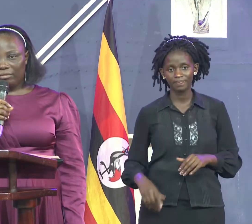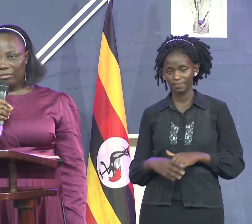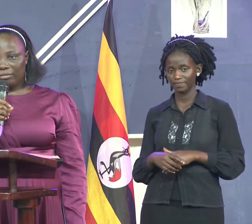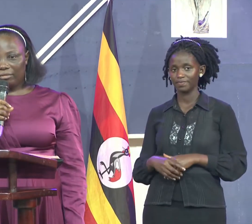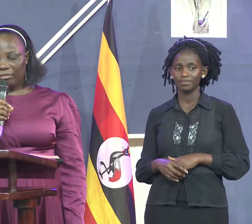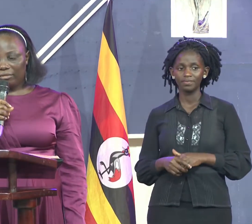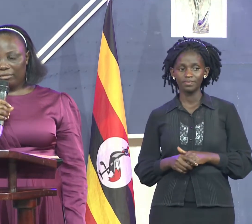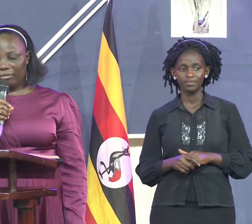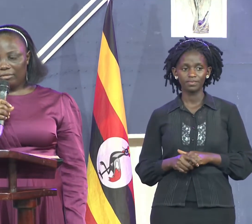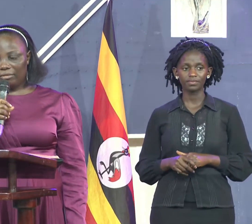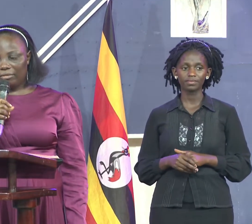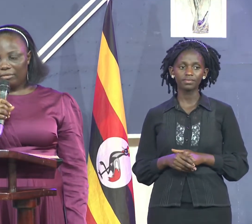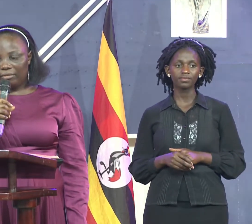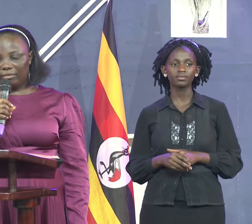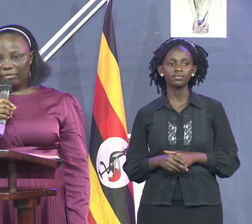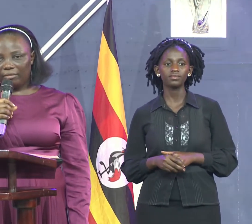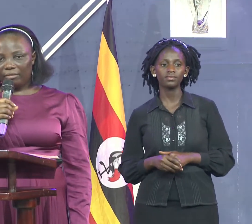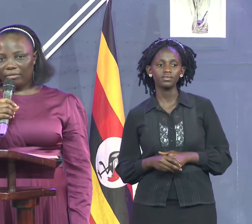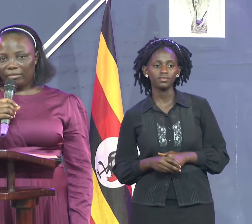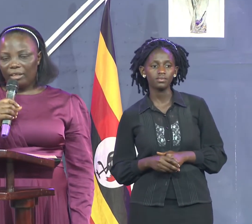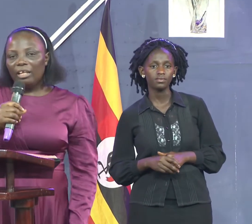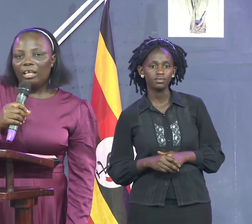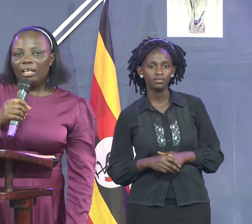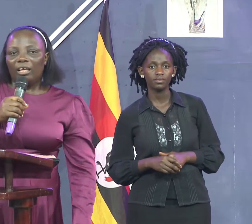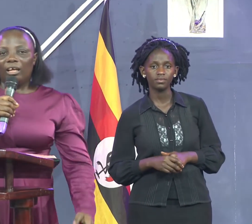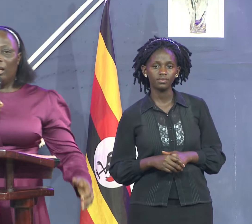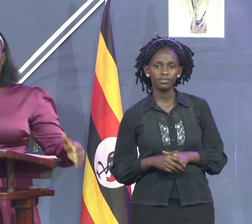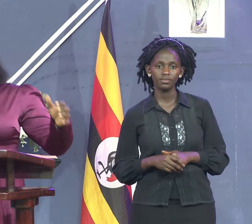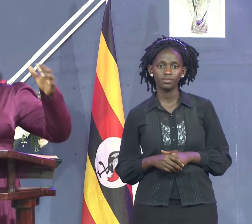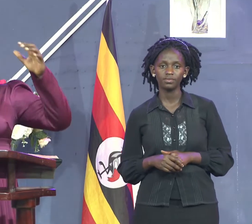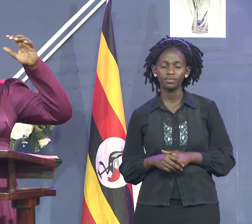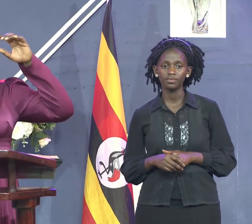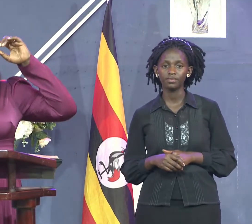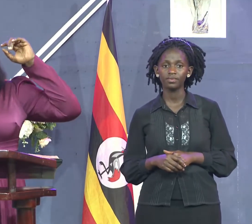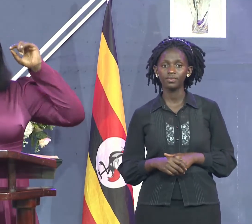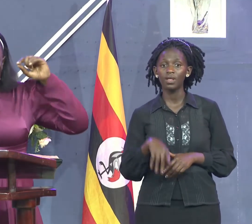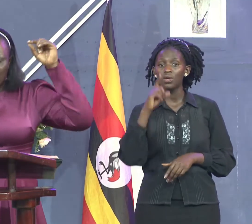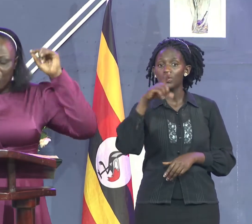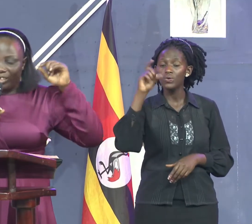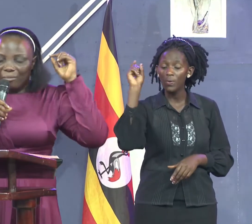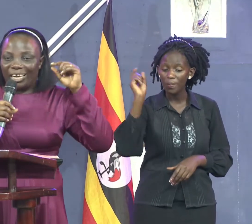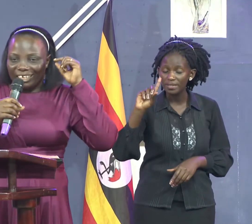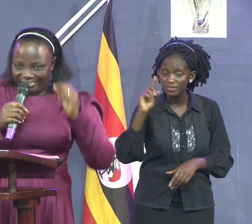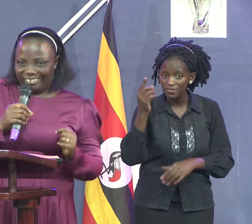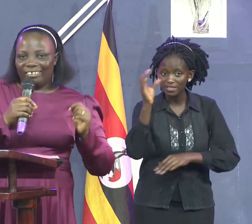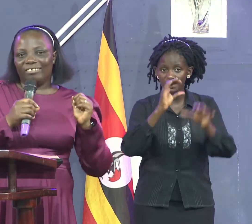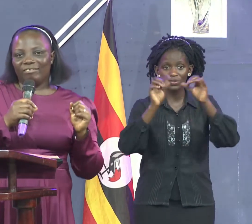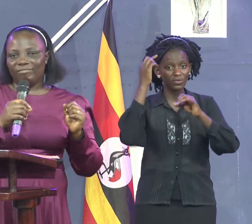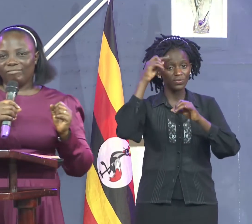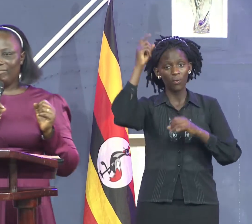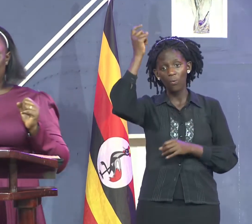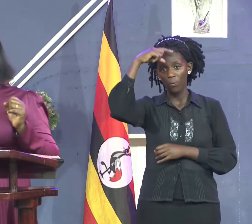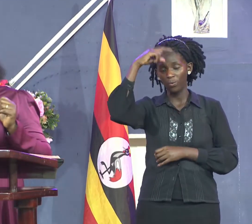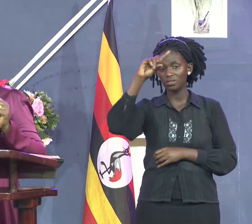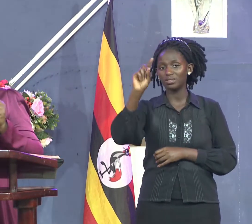down, being lazy, getting tired. Olina kusoka kunonya magezi. You